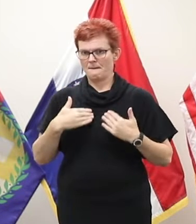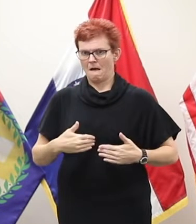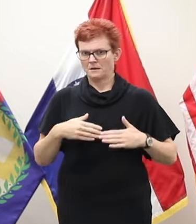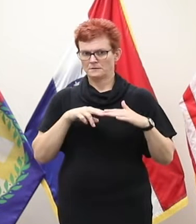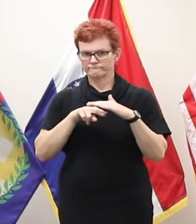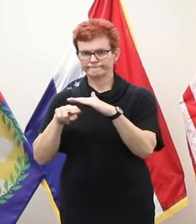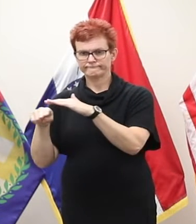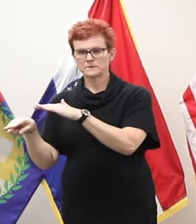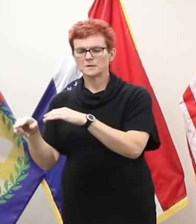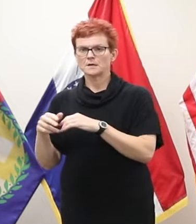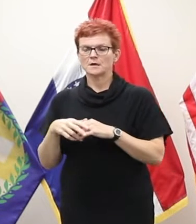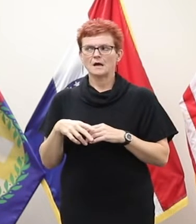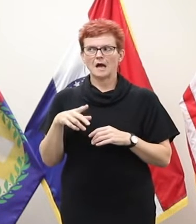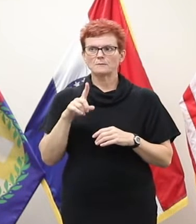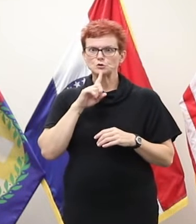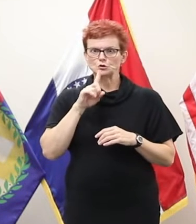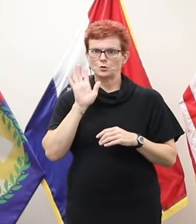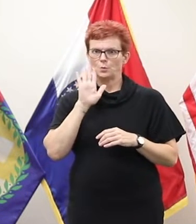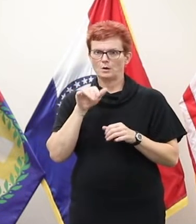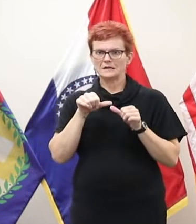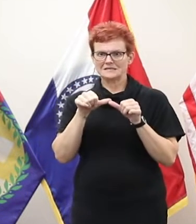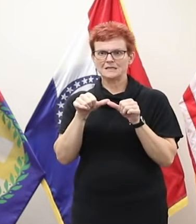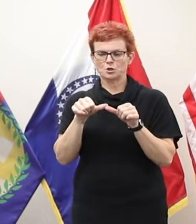continue. We are now using